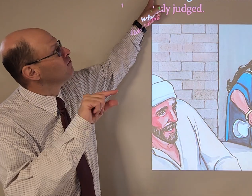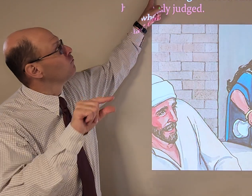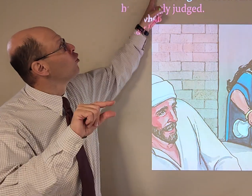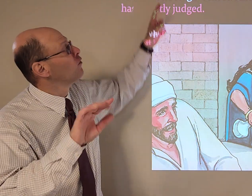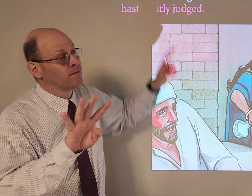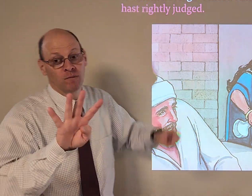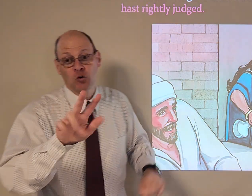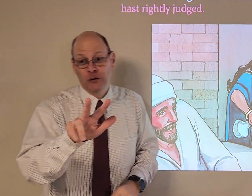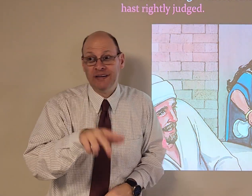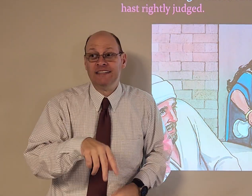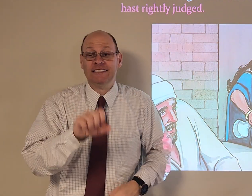verse 43,